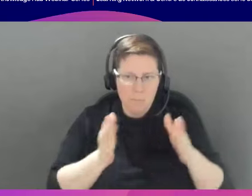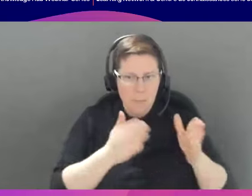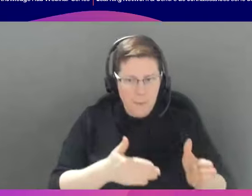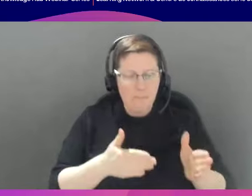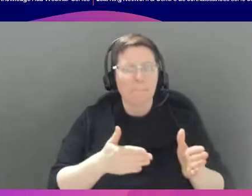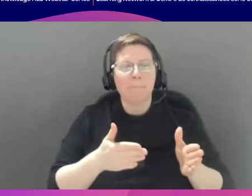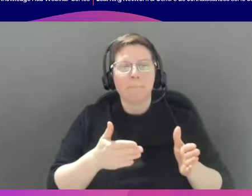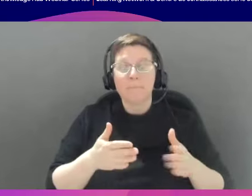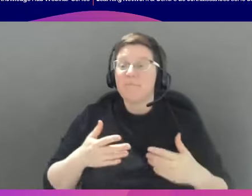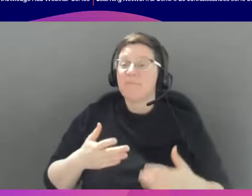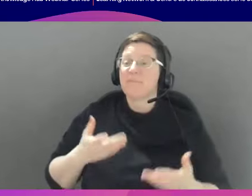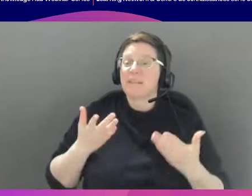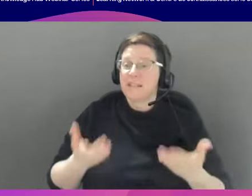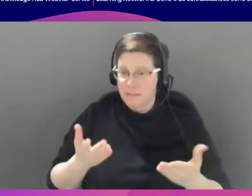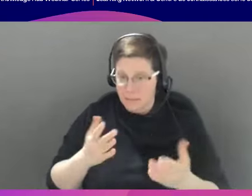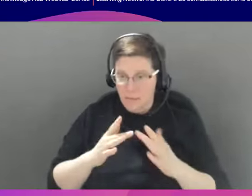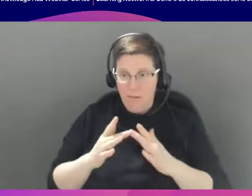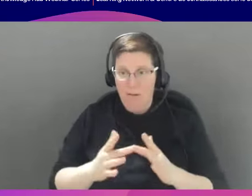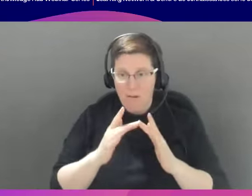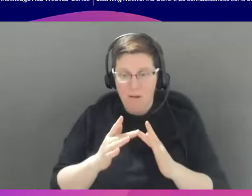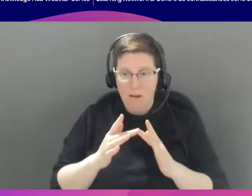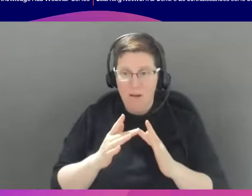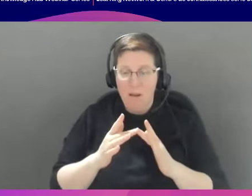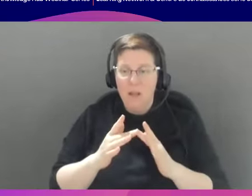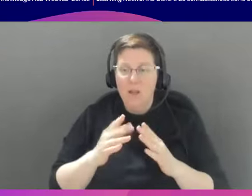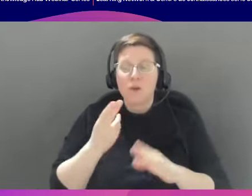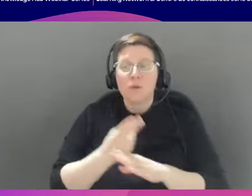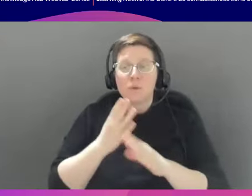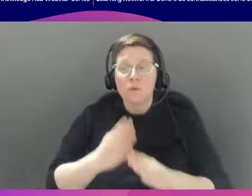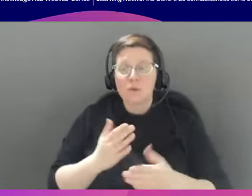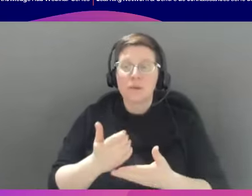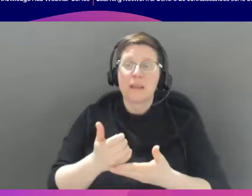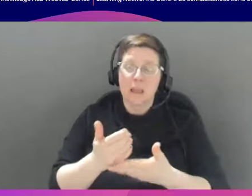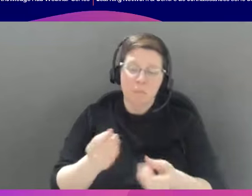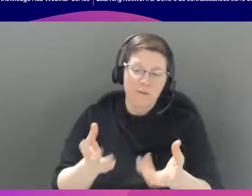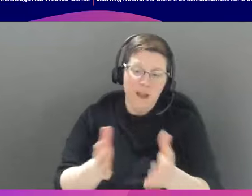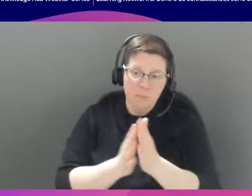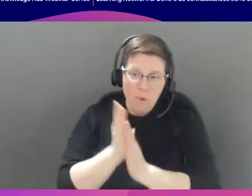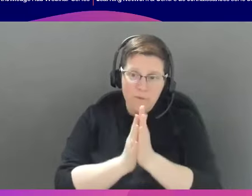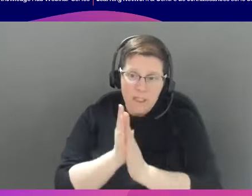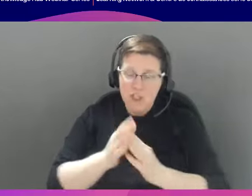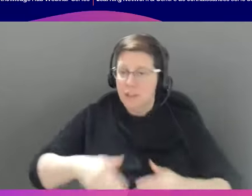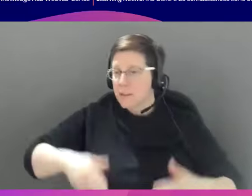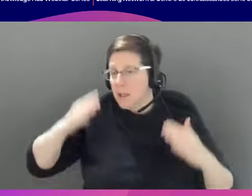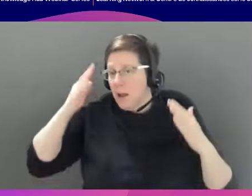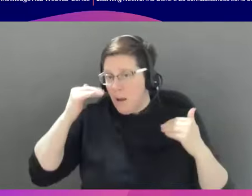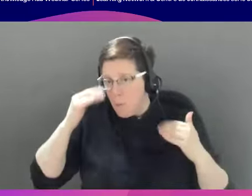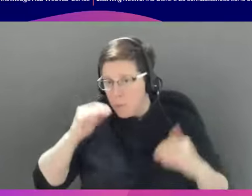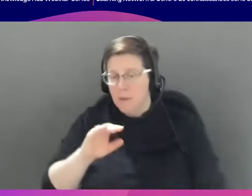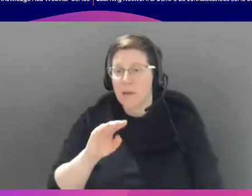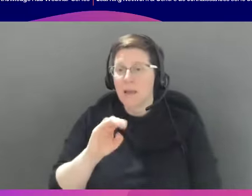Here, users in Incel Exit were a source of motivation, of hope, of empathy